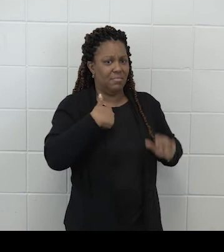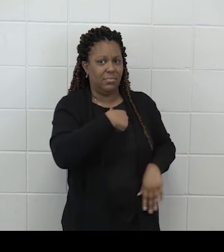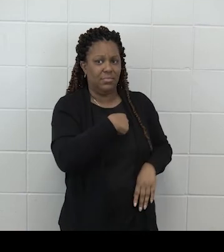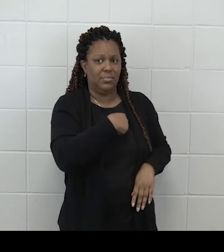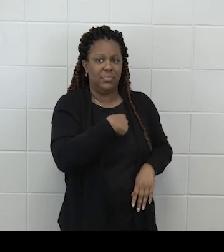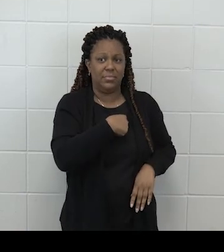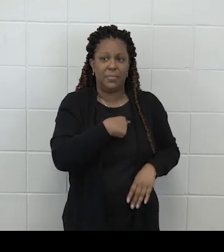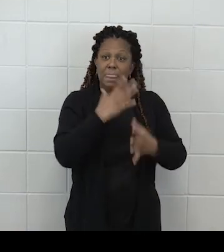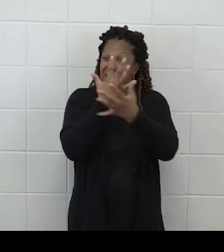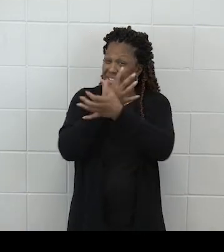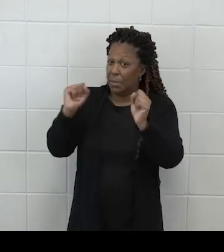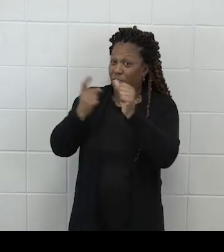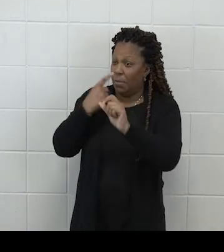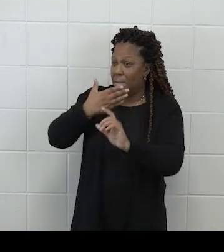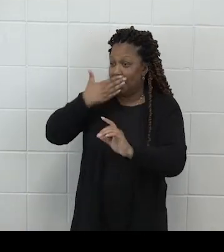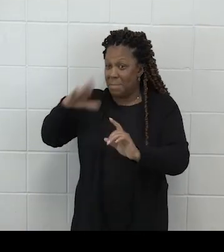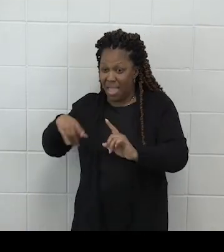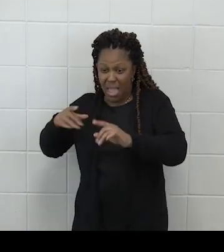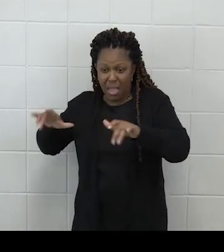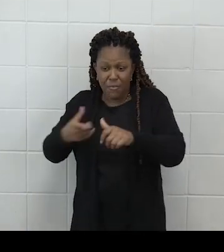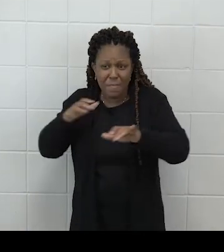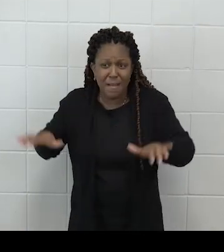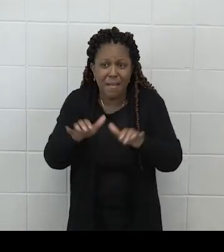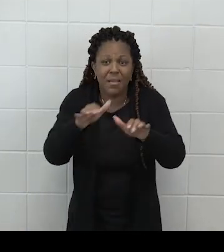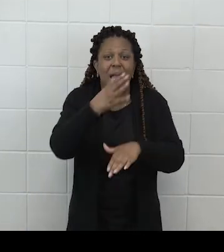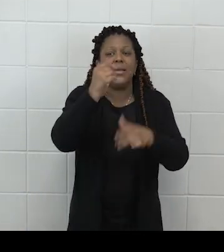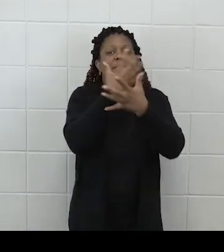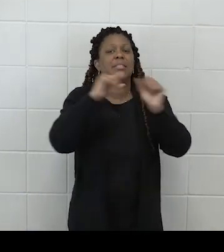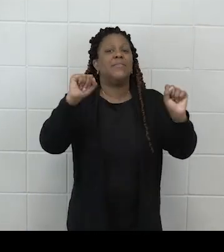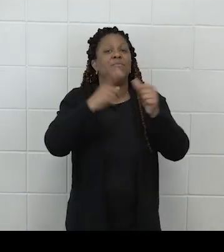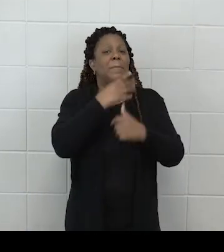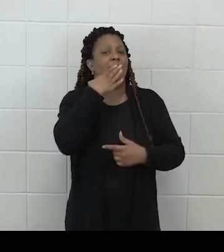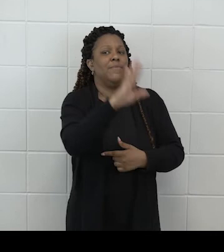poder y tuya la gloria por los siglos de los siglos. Amén.